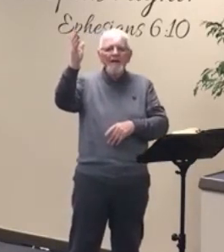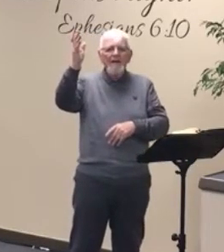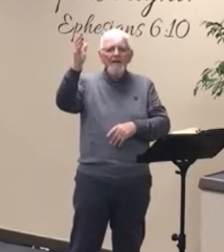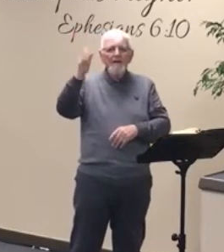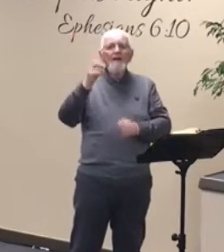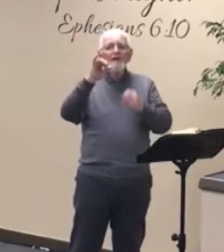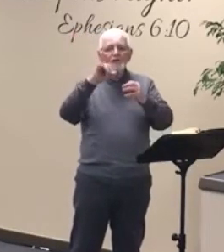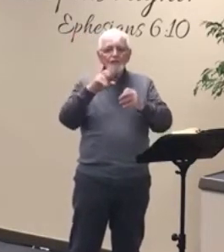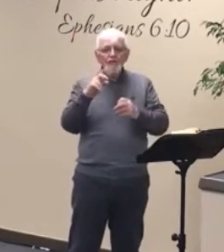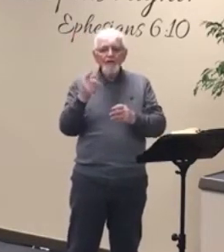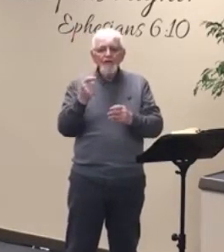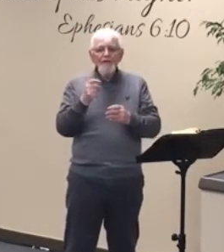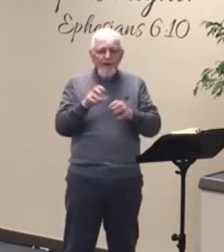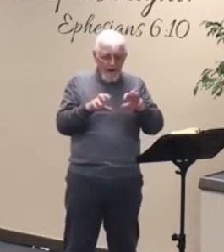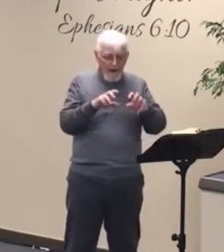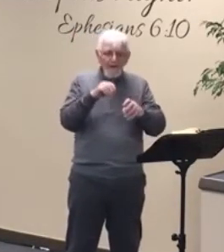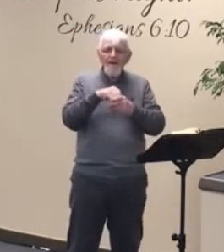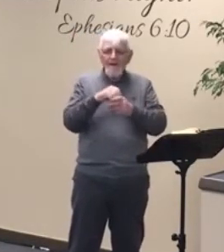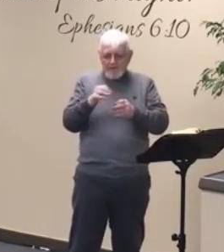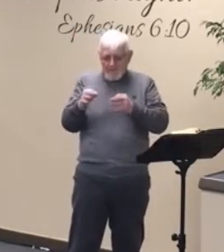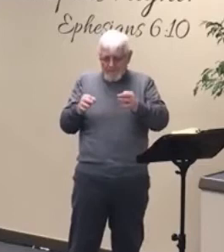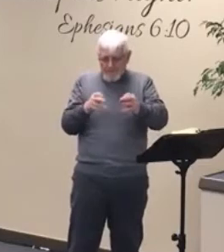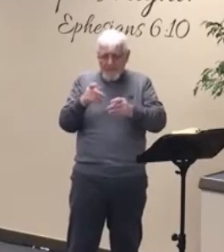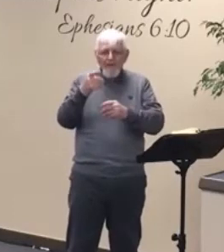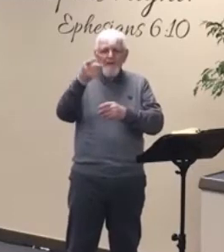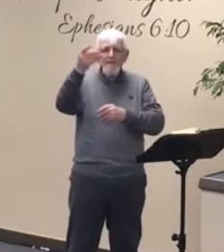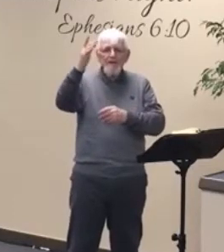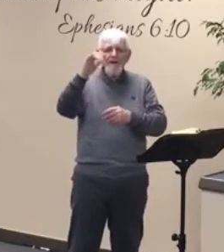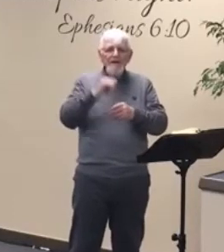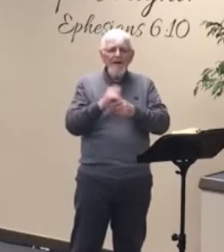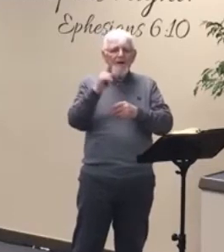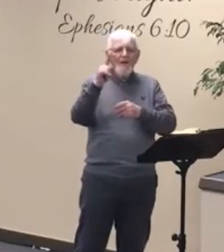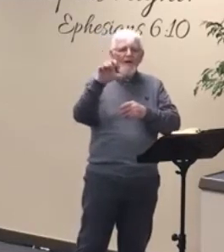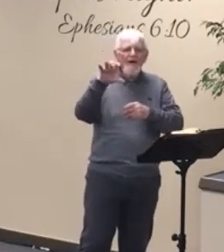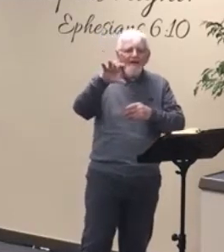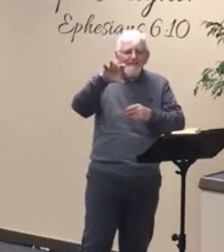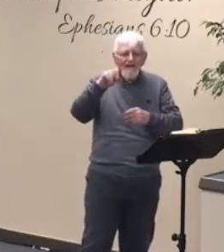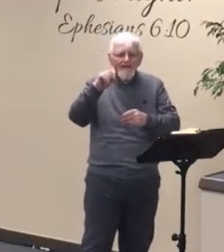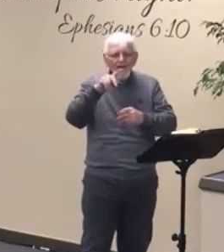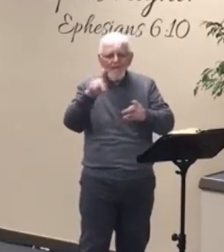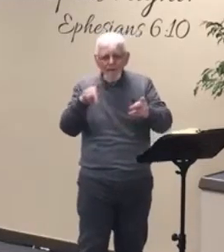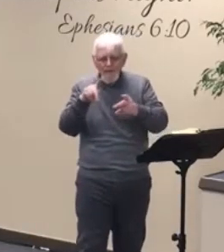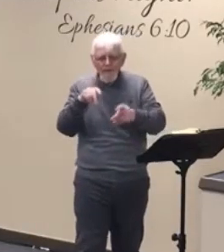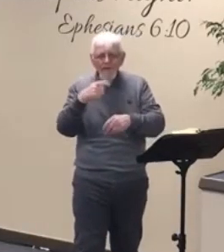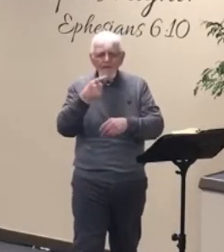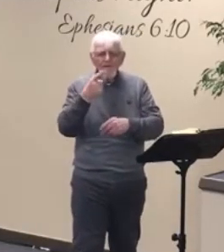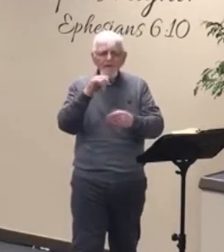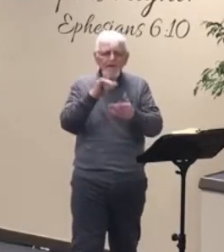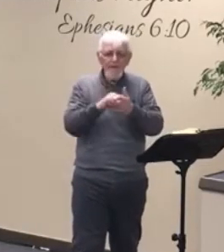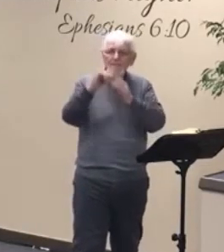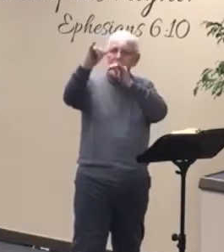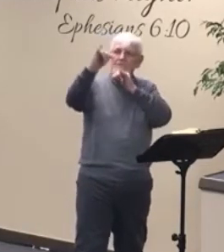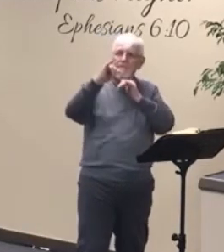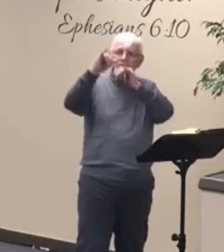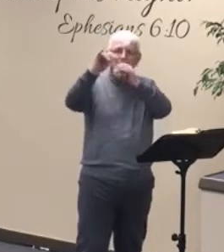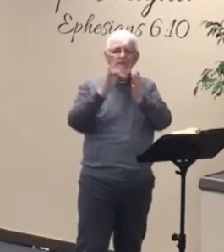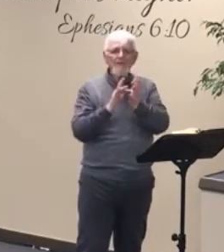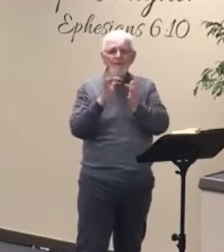And Joseph is acting in the place of God so much so that 150 places or more, you could say, he is just like Jesus